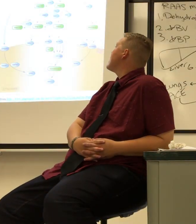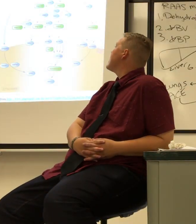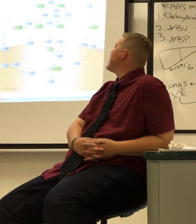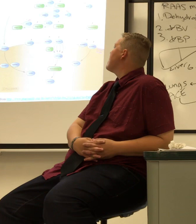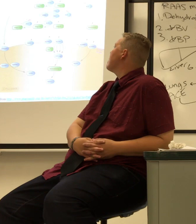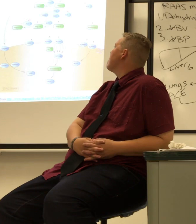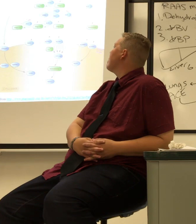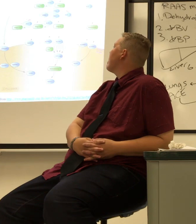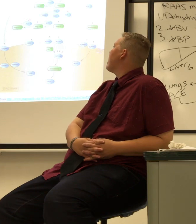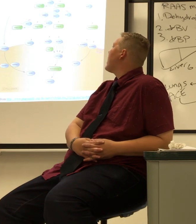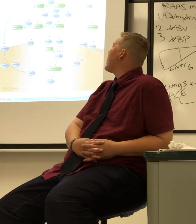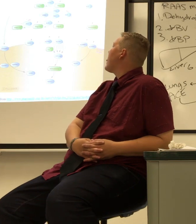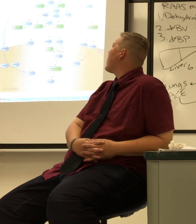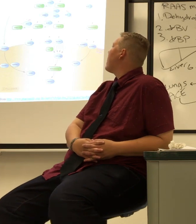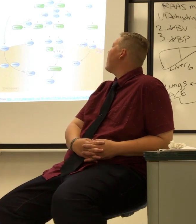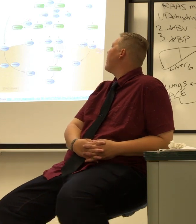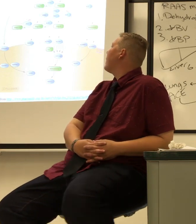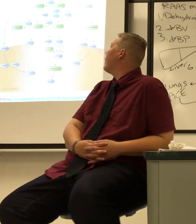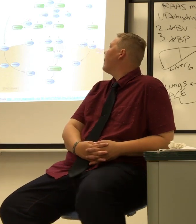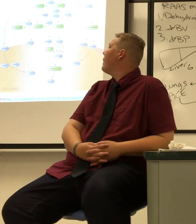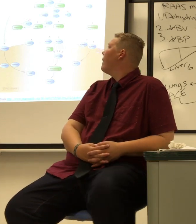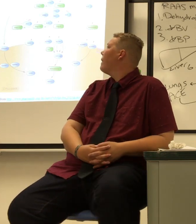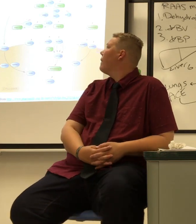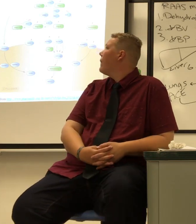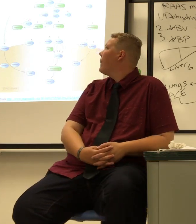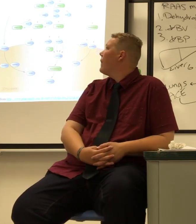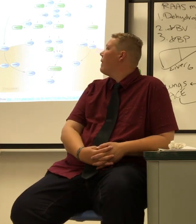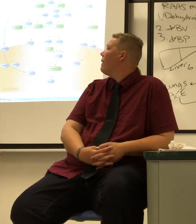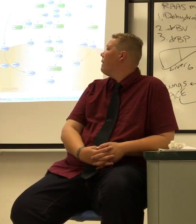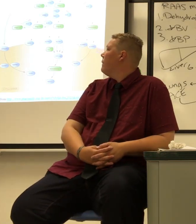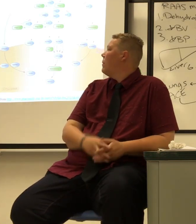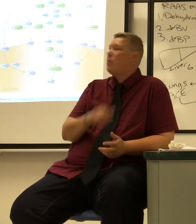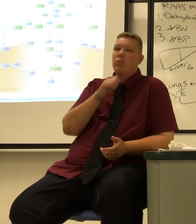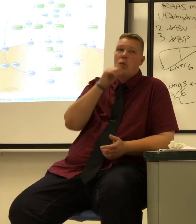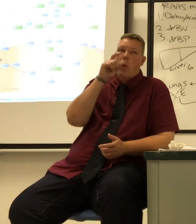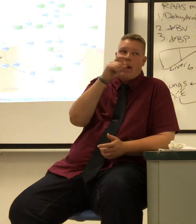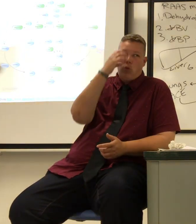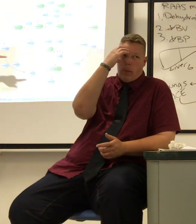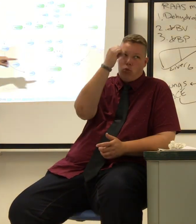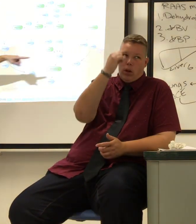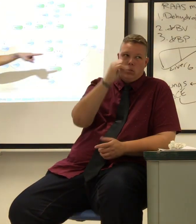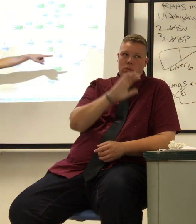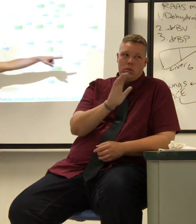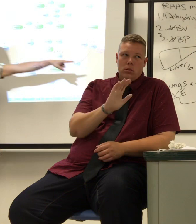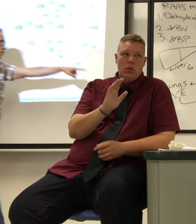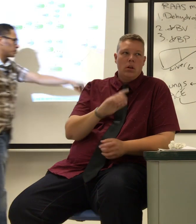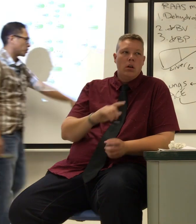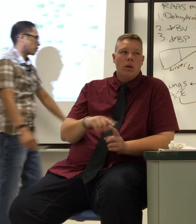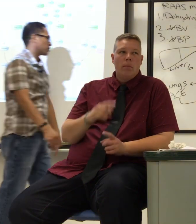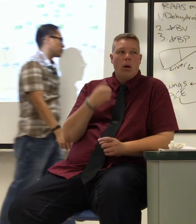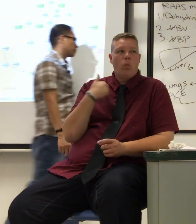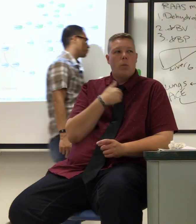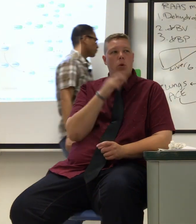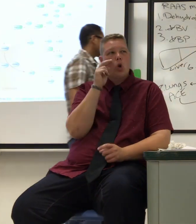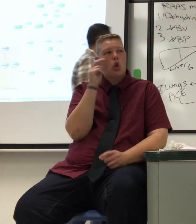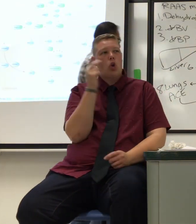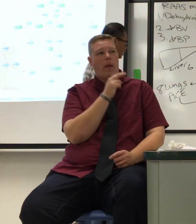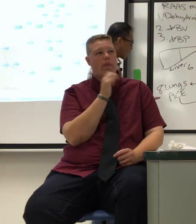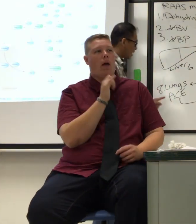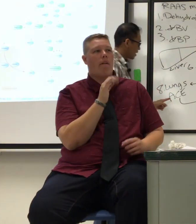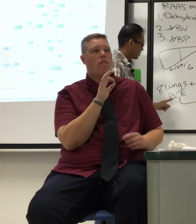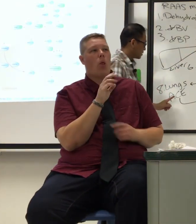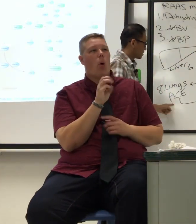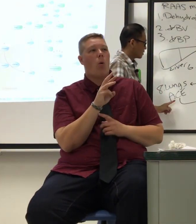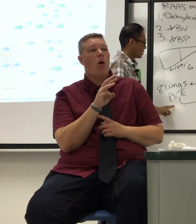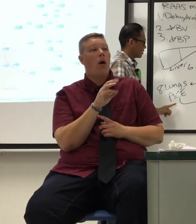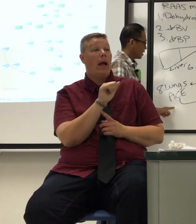Let me just ask you this. You can read the slide yourself. Okay, you don't have to memorize this, but let's look at our flow chart. You